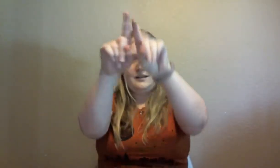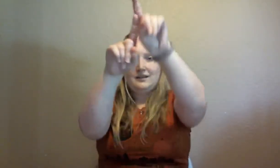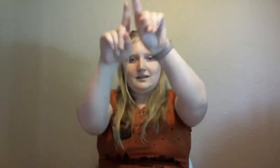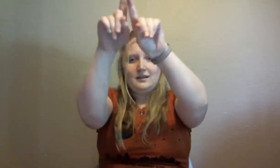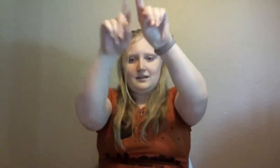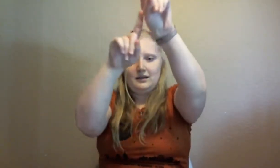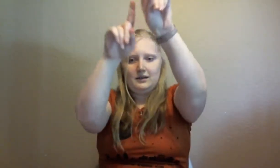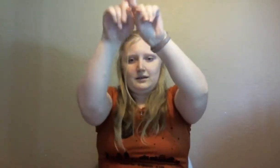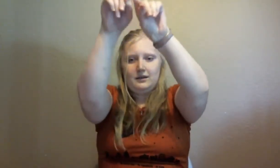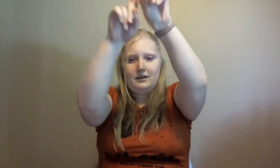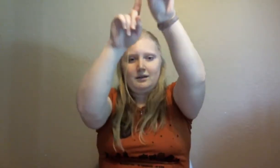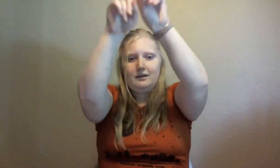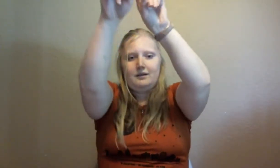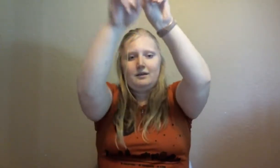fingers,